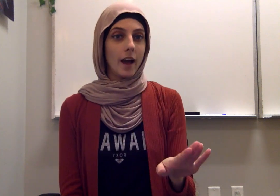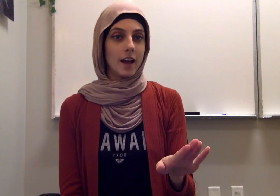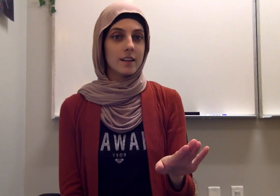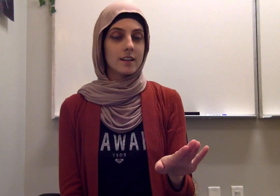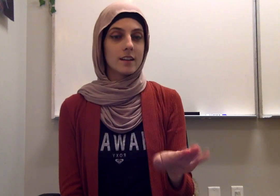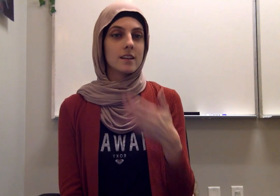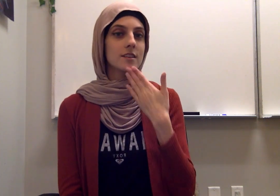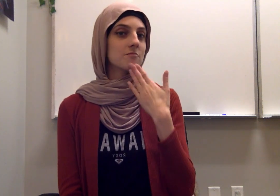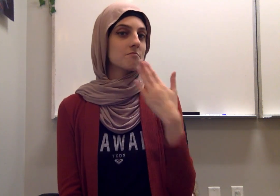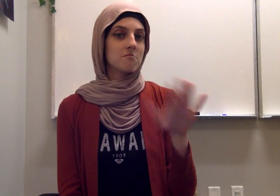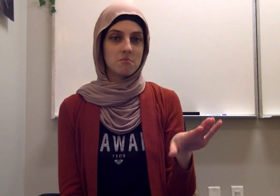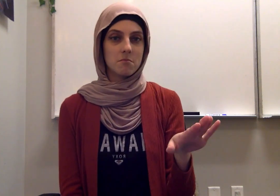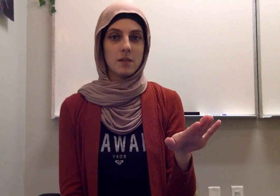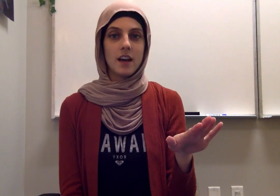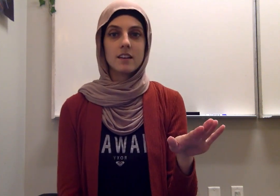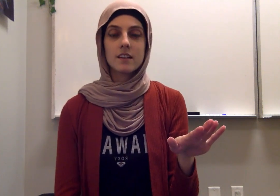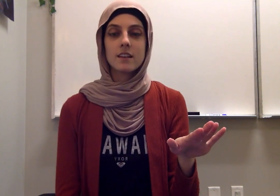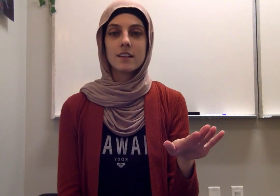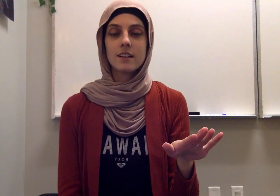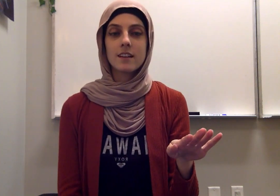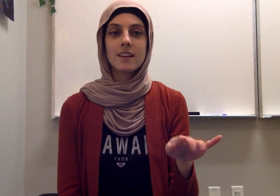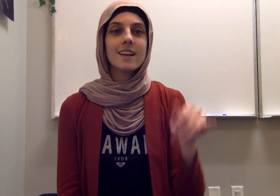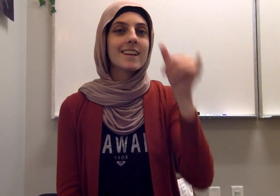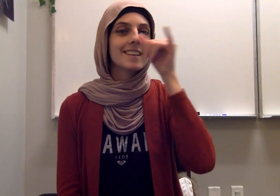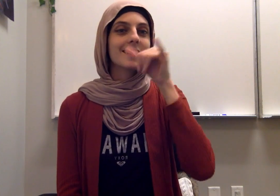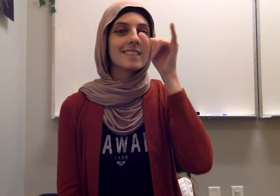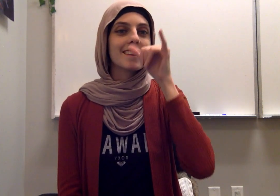Bad. Bad. Silly.